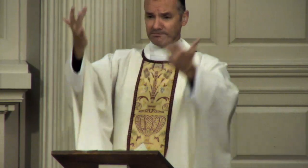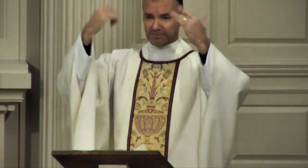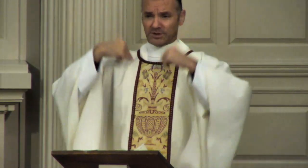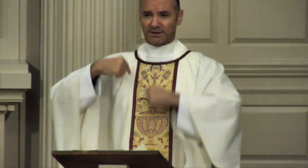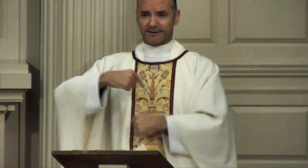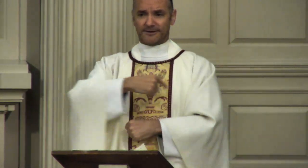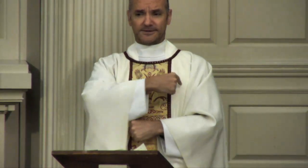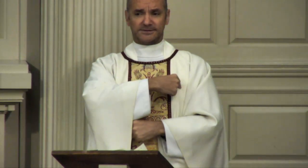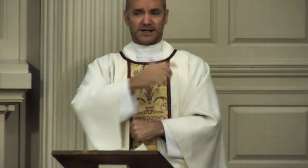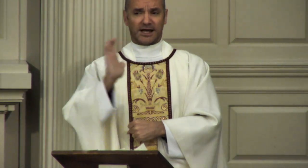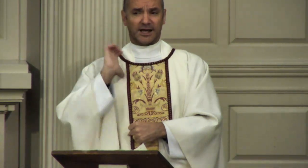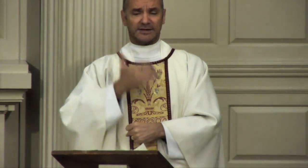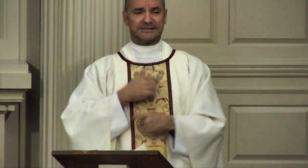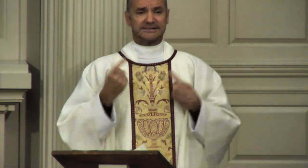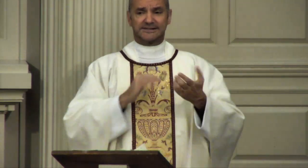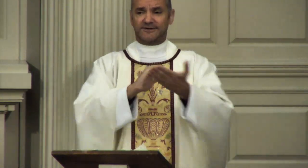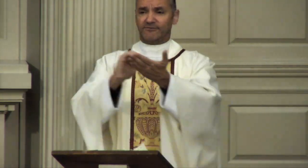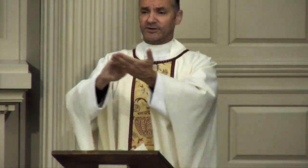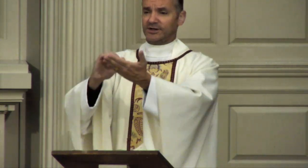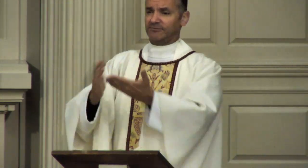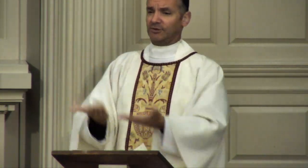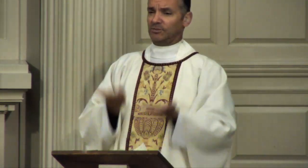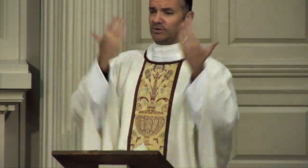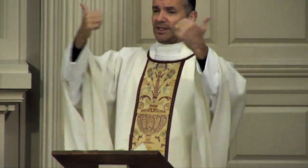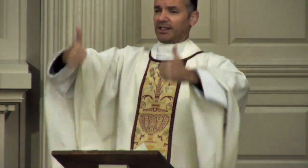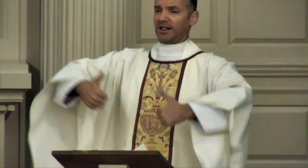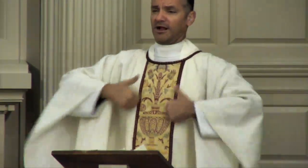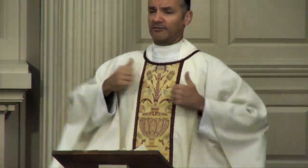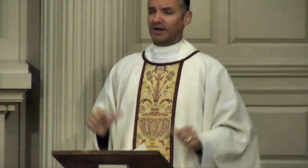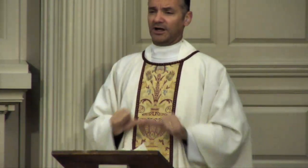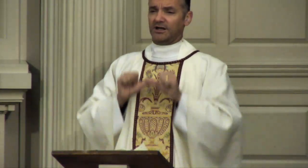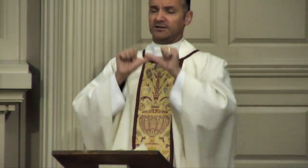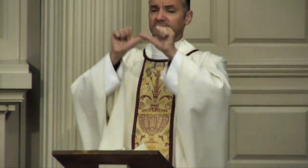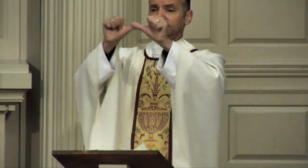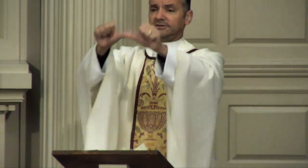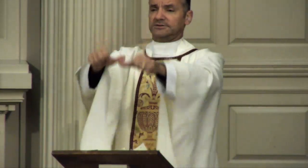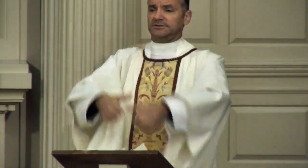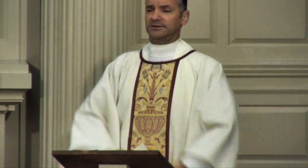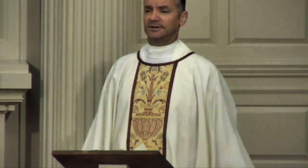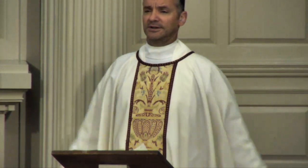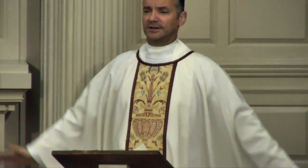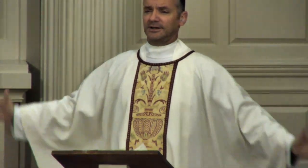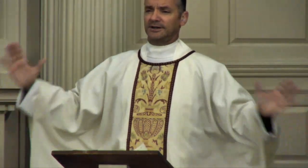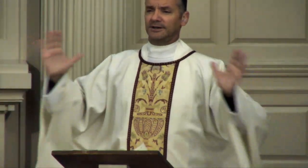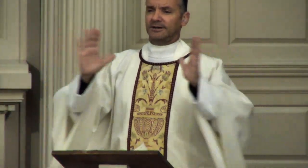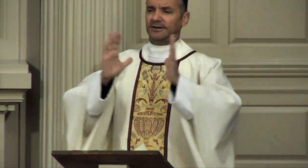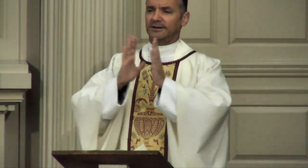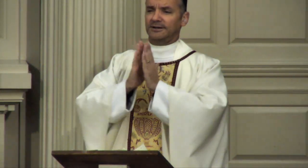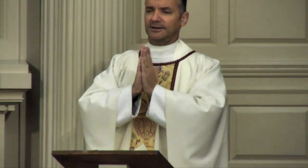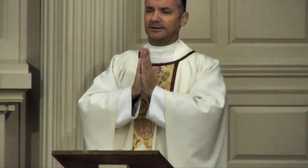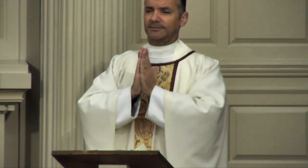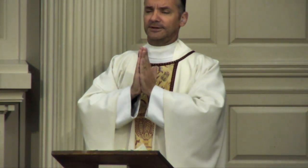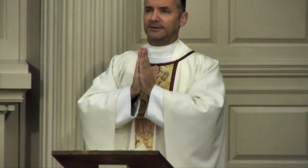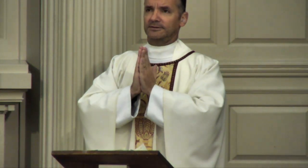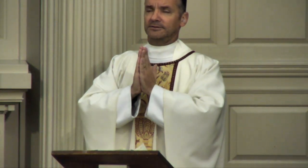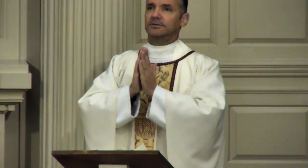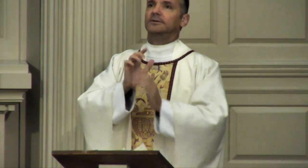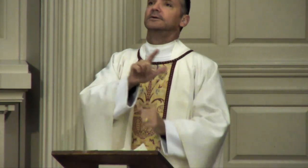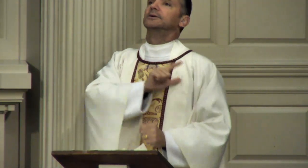May Almighty God have mercy on us, forgive us our sins, and bring us to everlasting life. Amen.